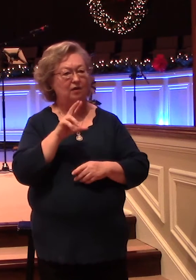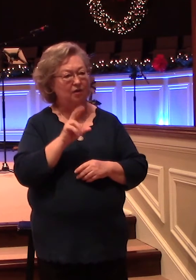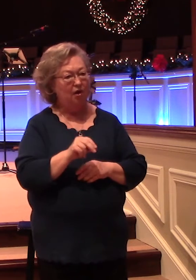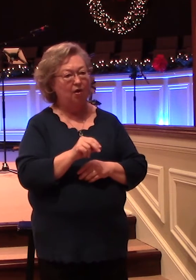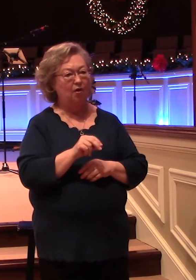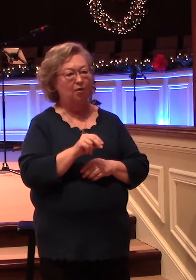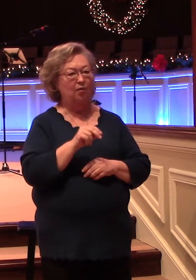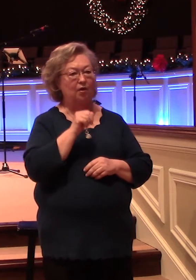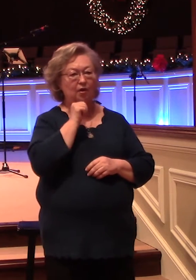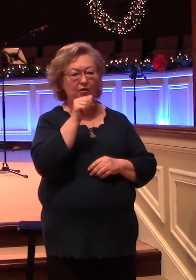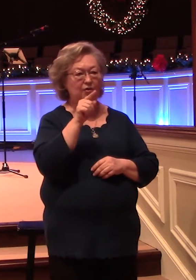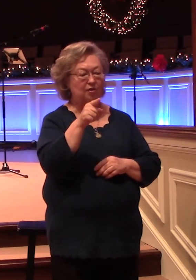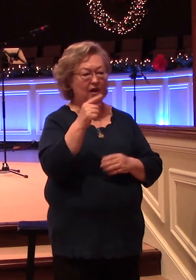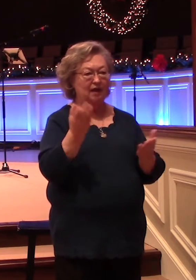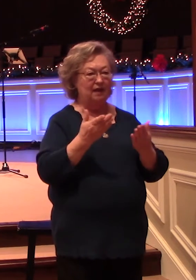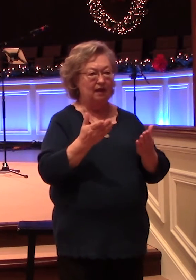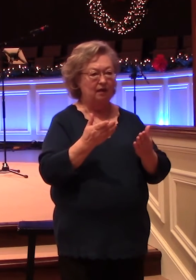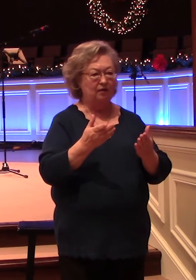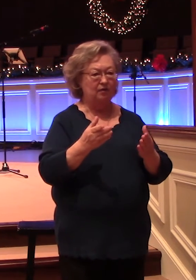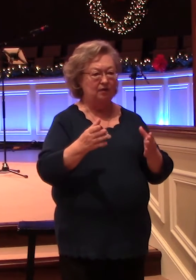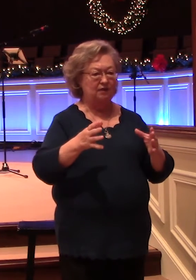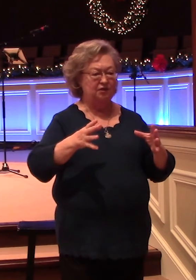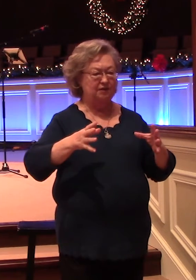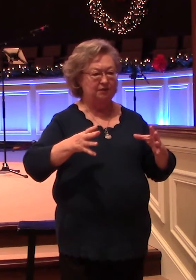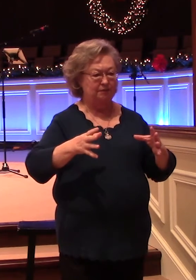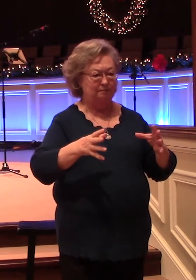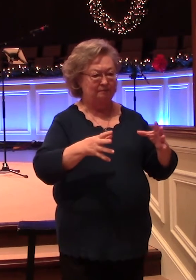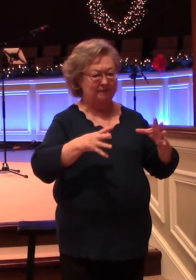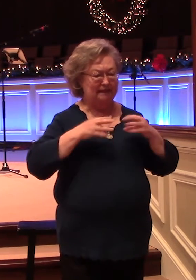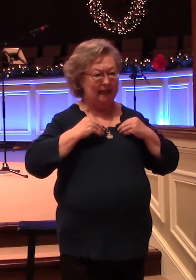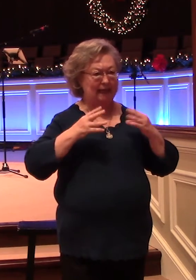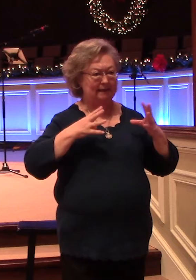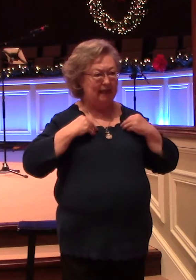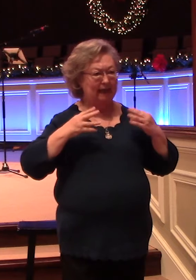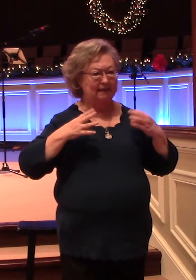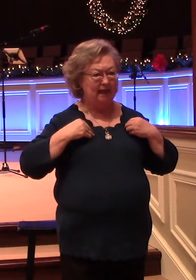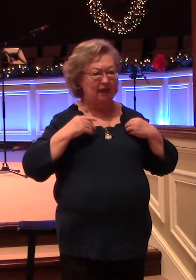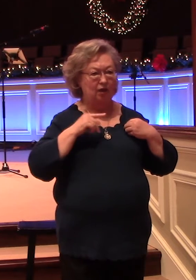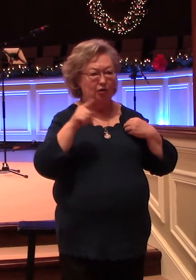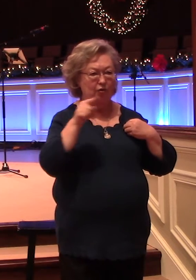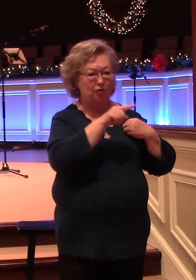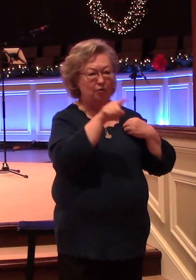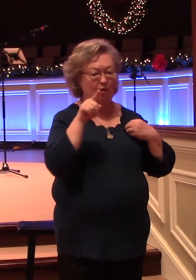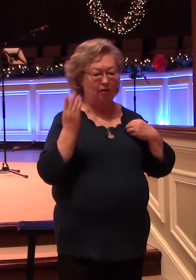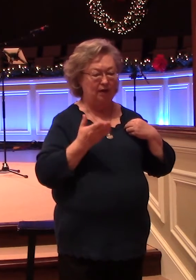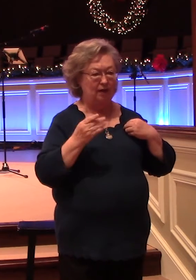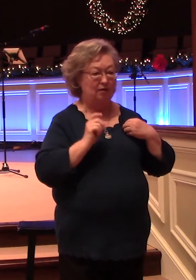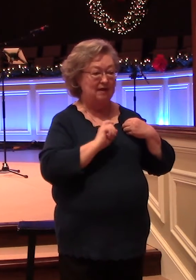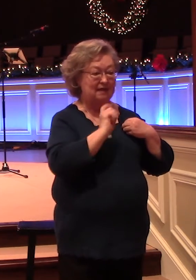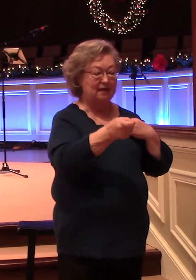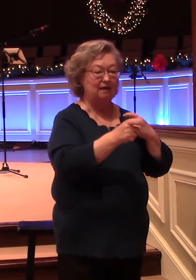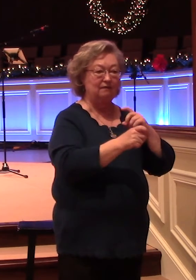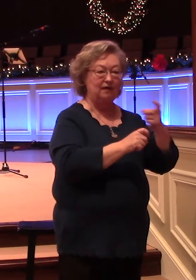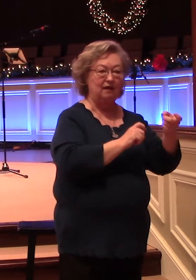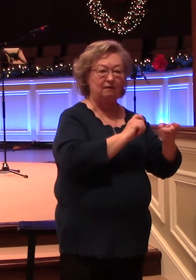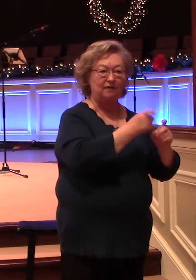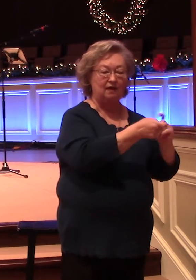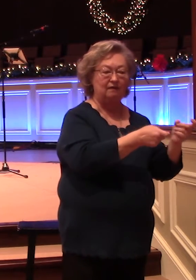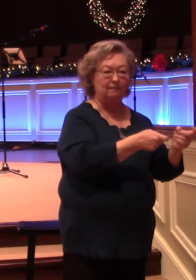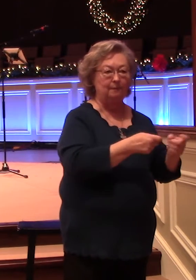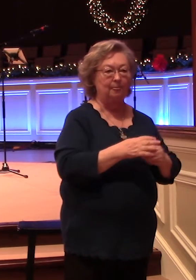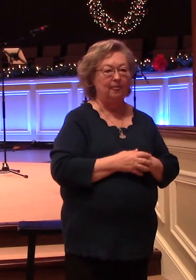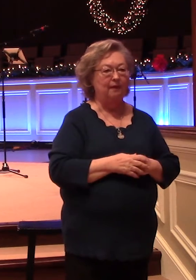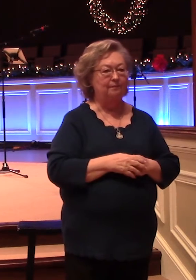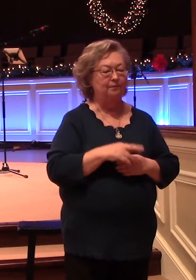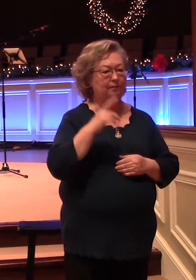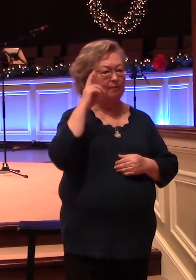else. And then a miracle occurs. I love telling this story. A rabbi was asked, what does heaven look like and hell look like? And